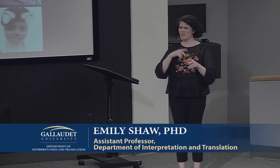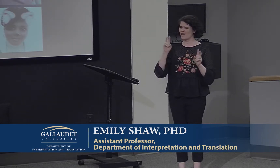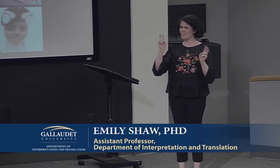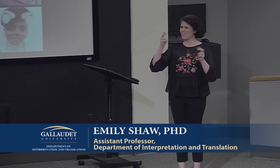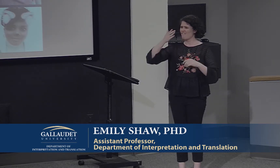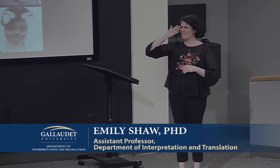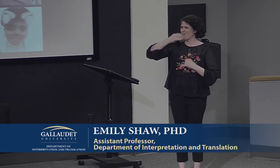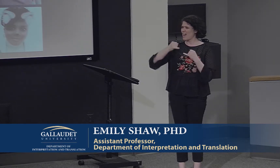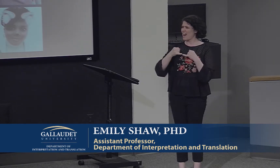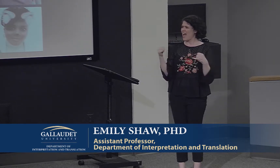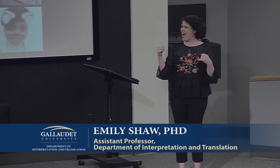parable of the stream.